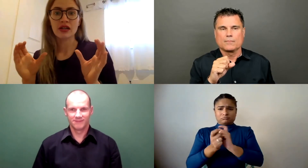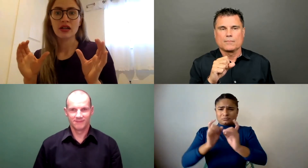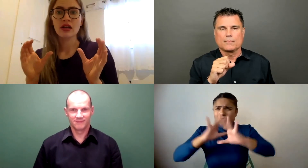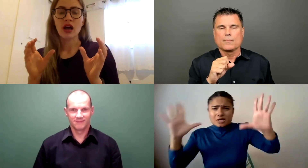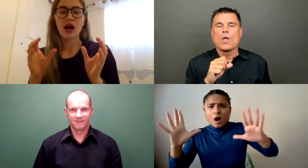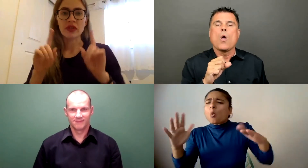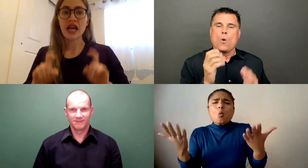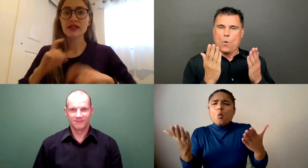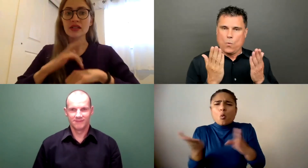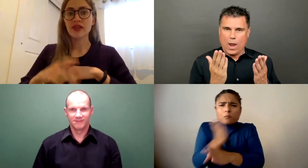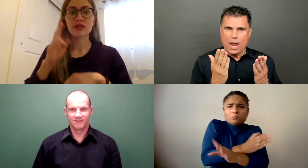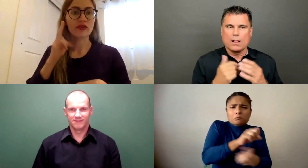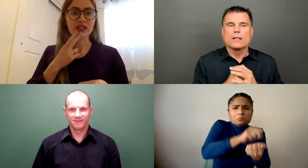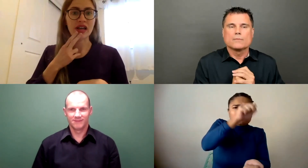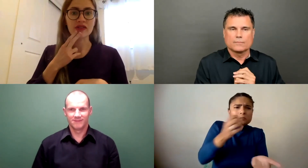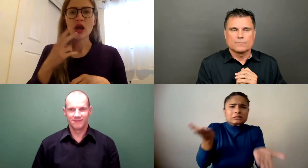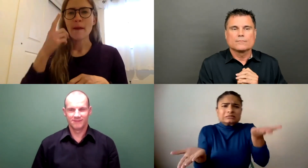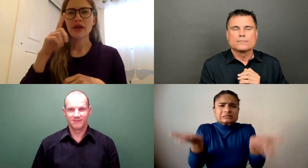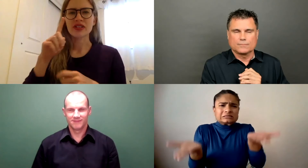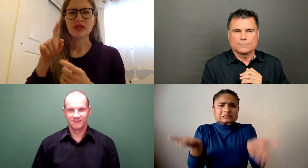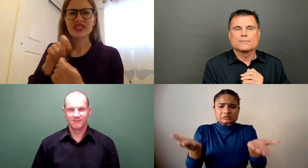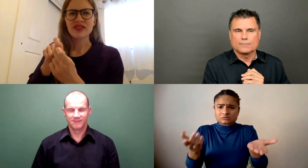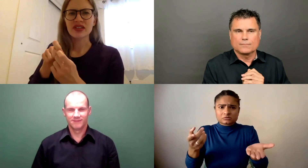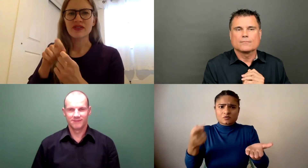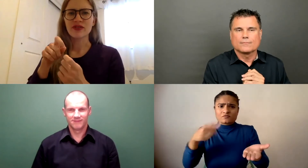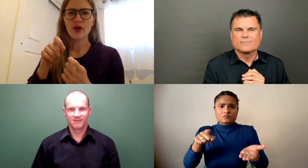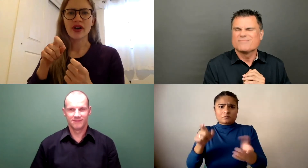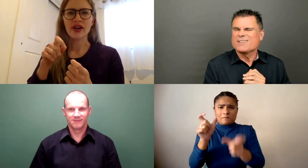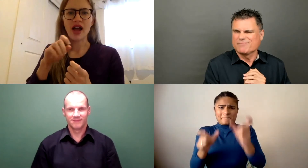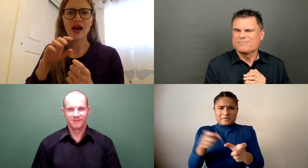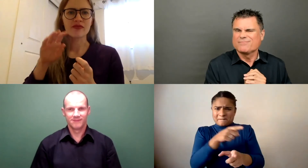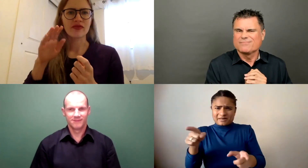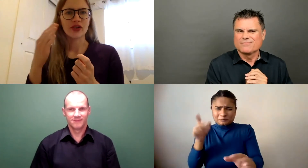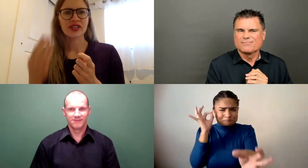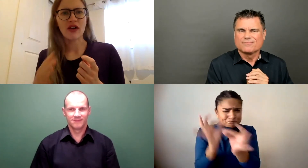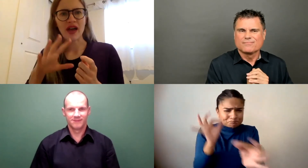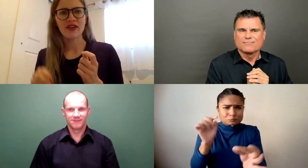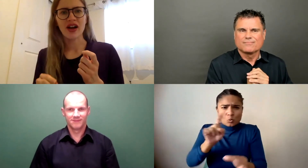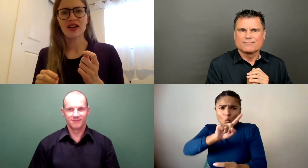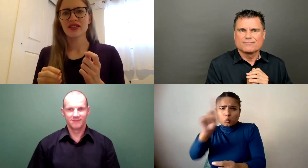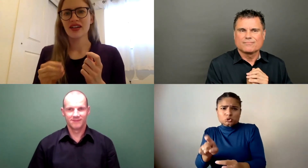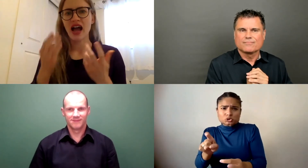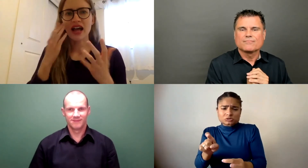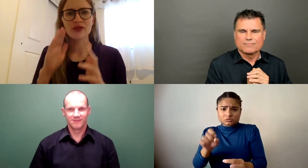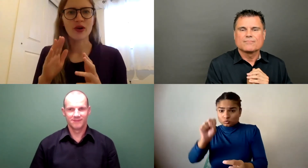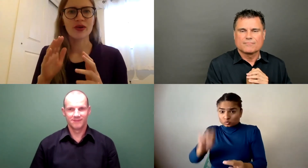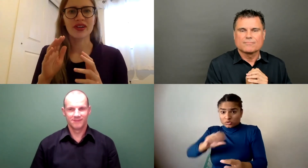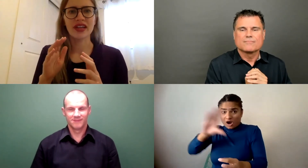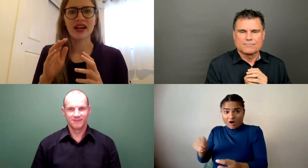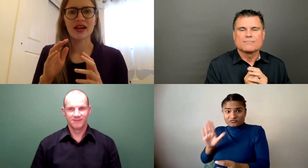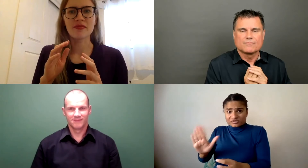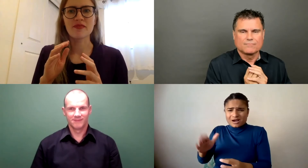pre-accredited. The test is available for deaf, but specifically for South Africa, I don't